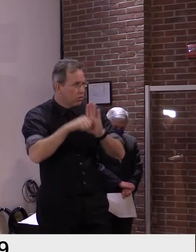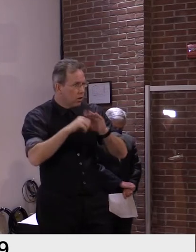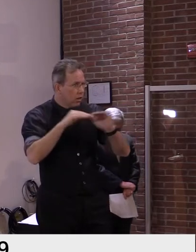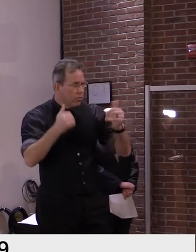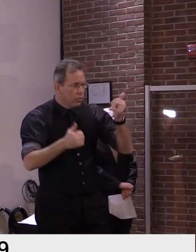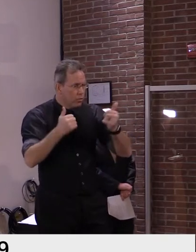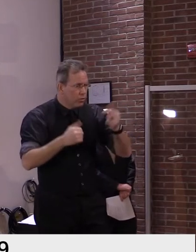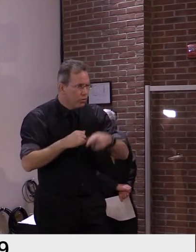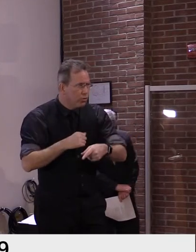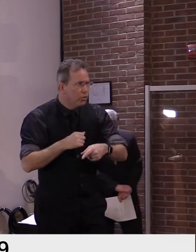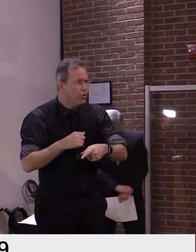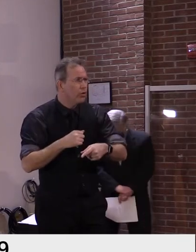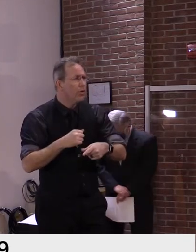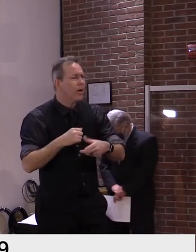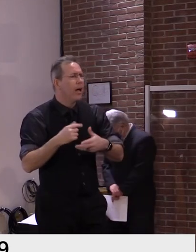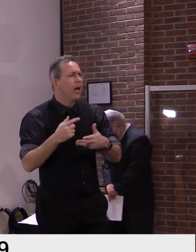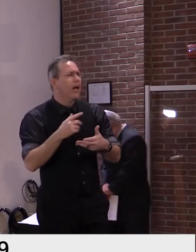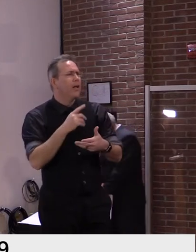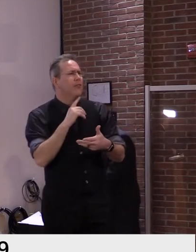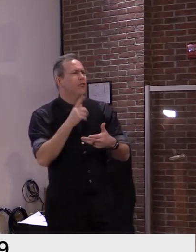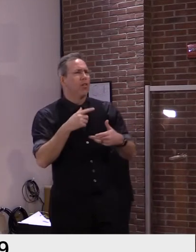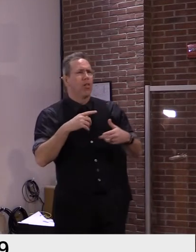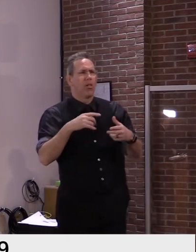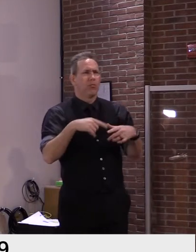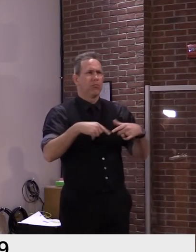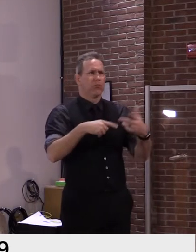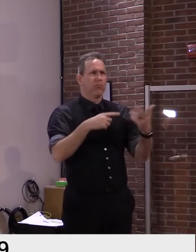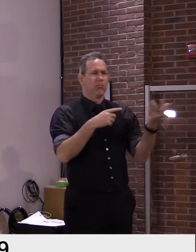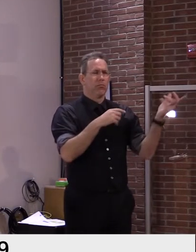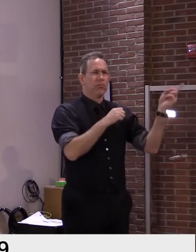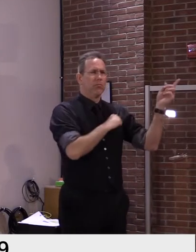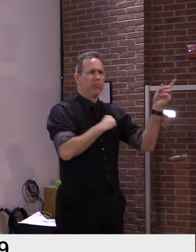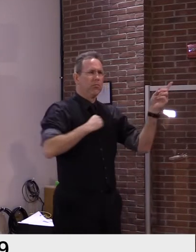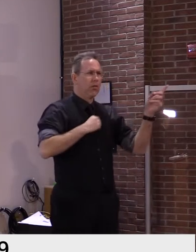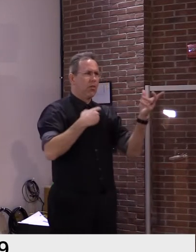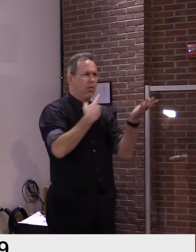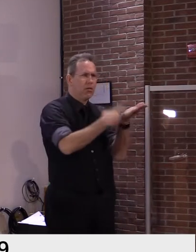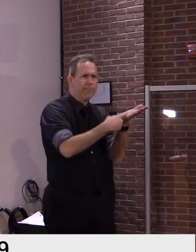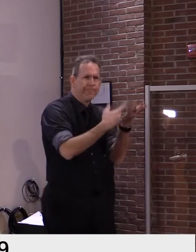hasn't gone before the Senate yet, but I'm just wondering what you do know.